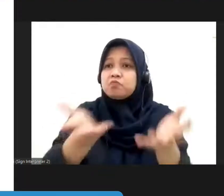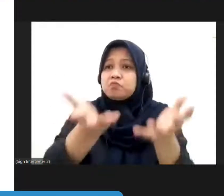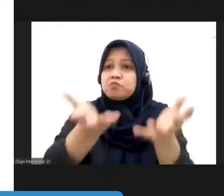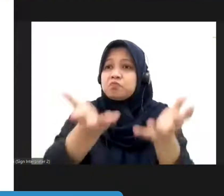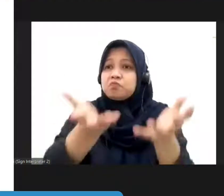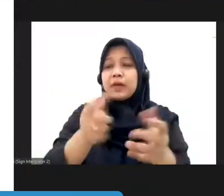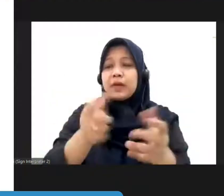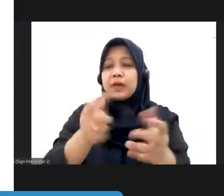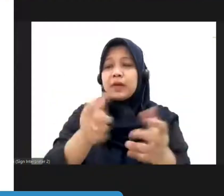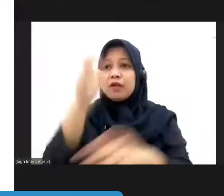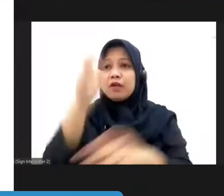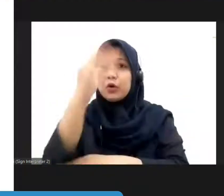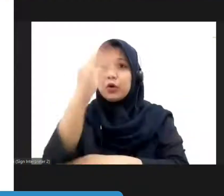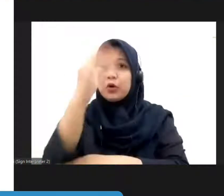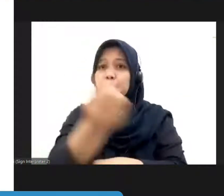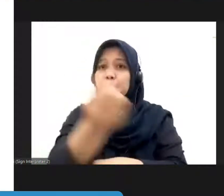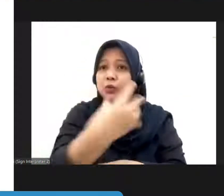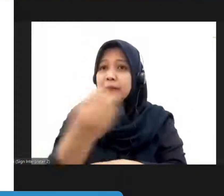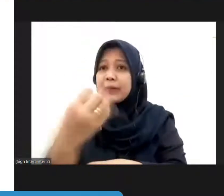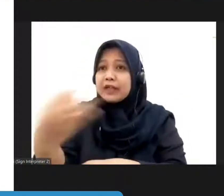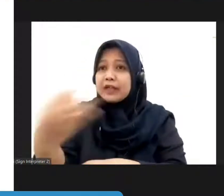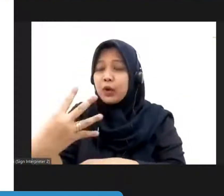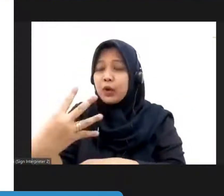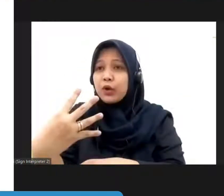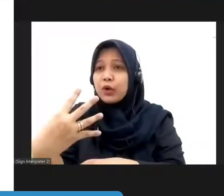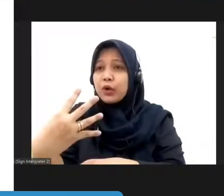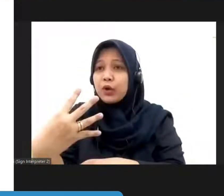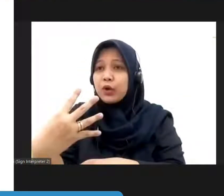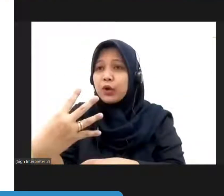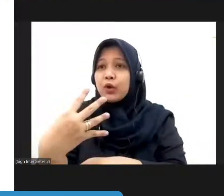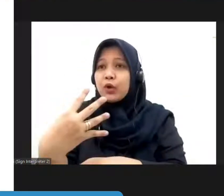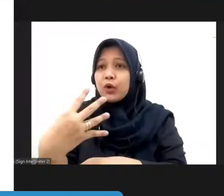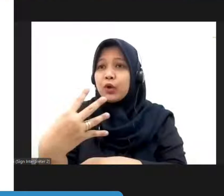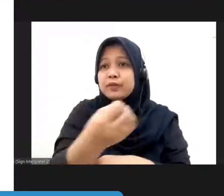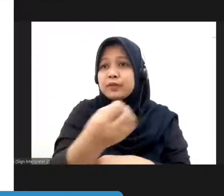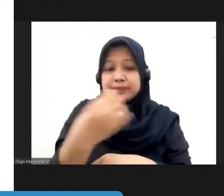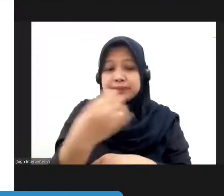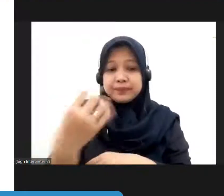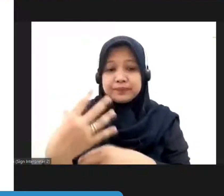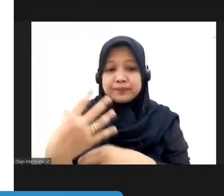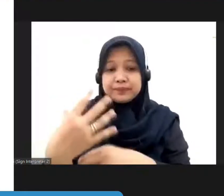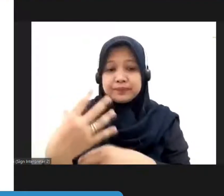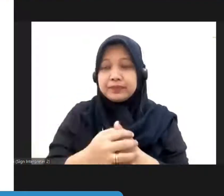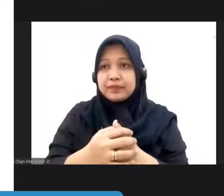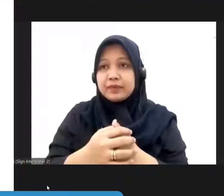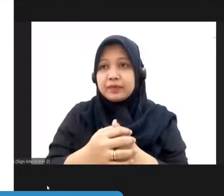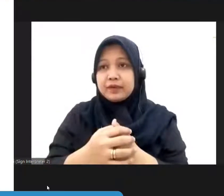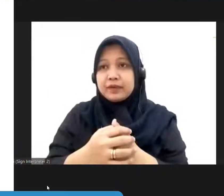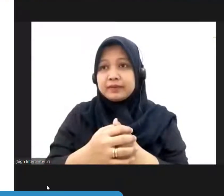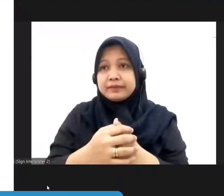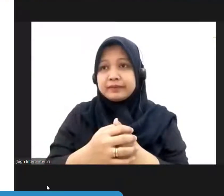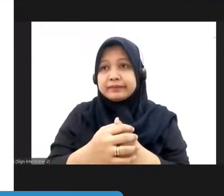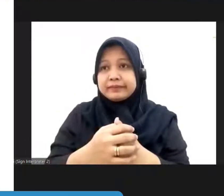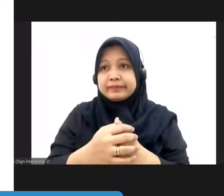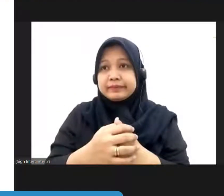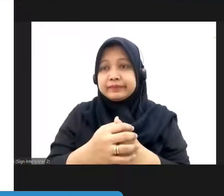respond in more detail. But if anyone has any short comments they'd like to add to that now, please feel free to do.